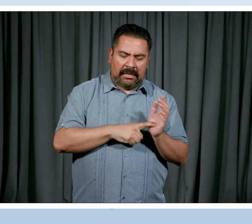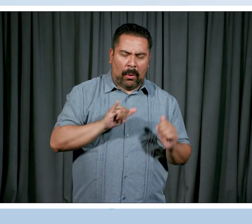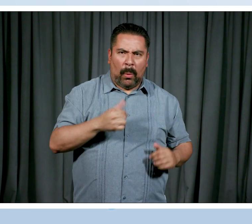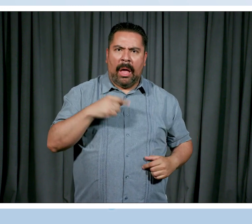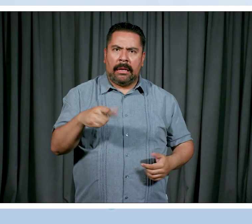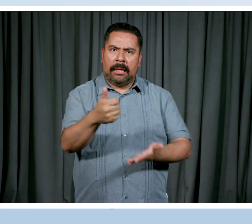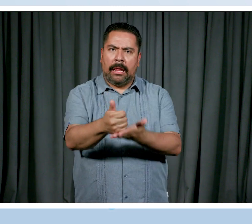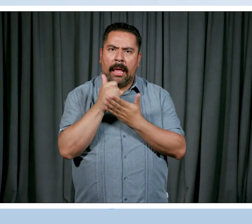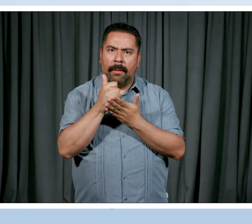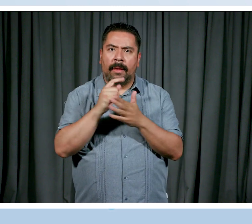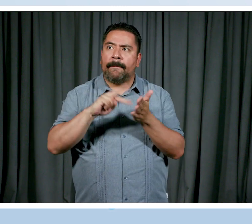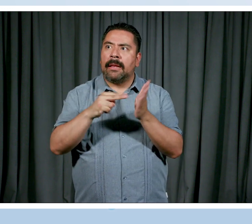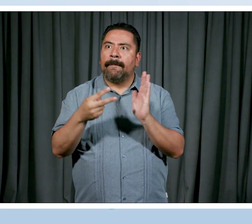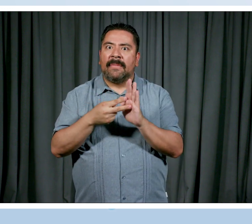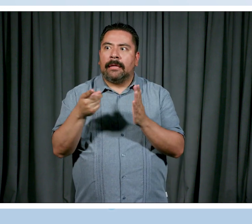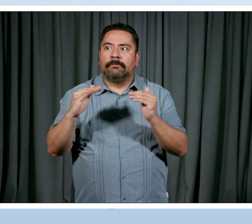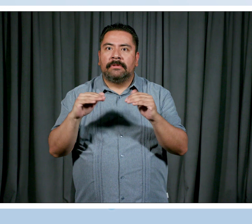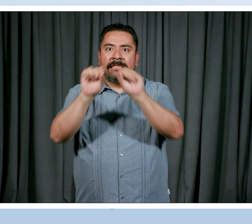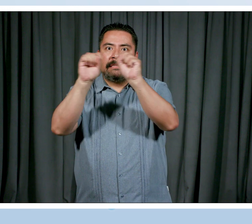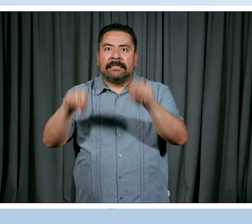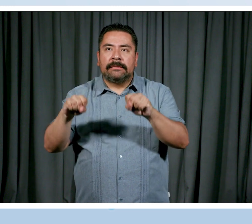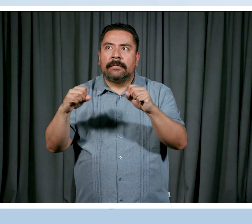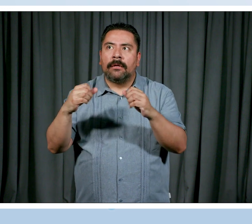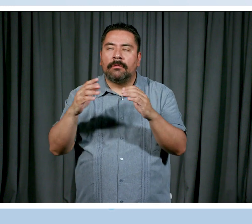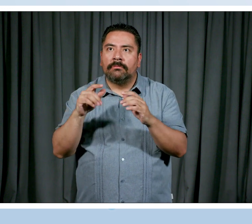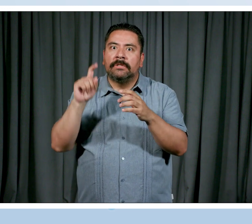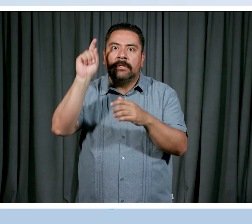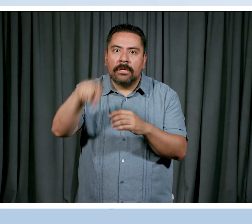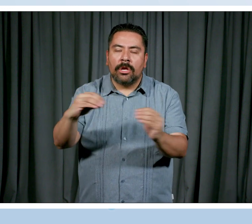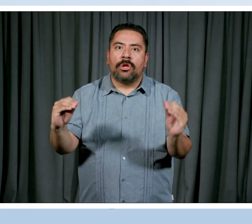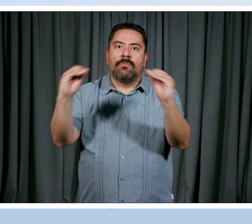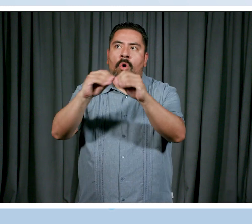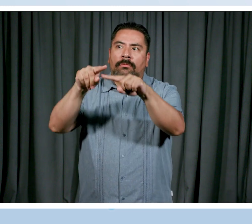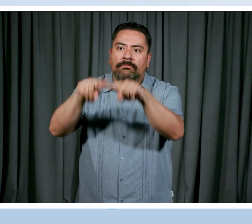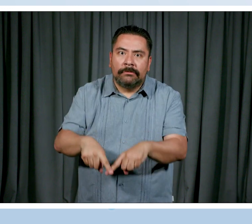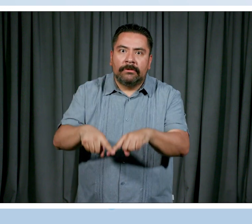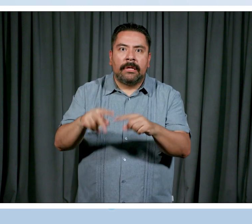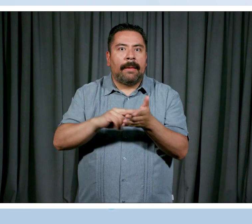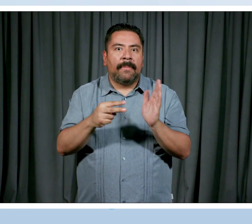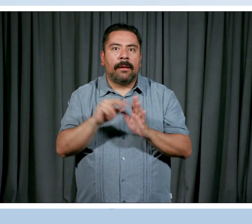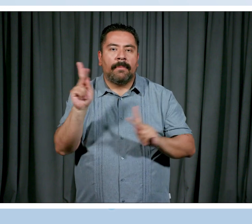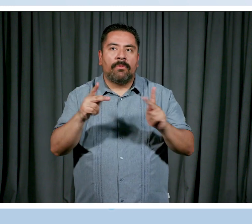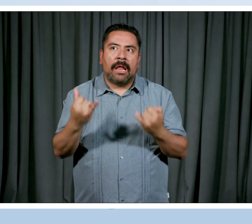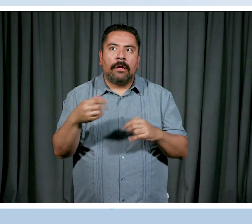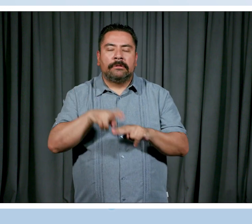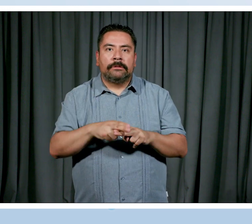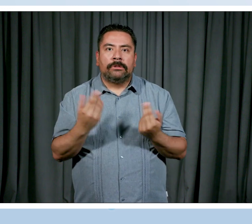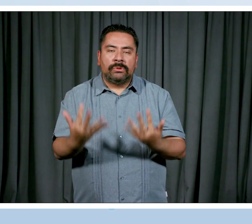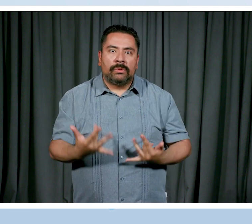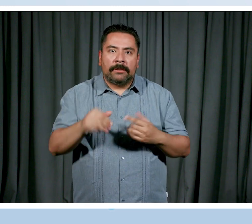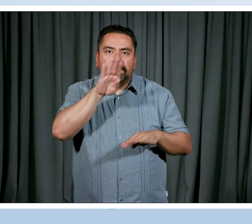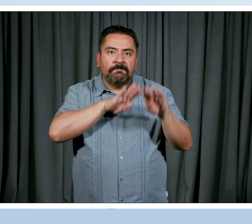really increased the need in the system while there was already wait time. So people are sitting in discomfort longer. I do think while